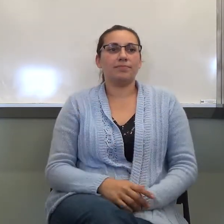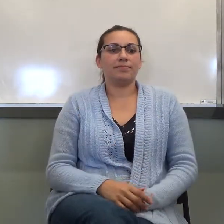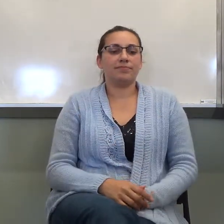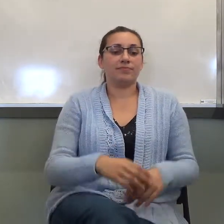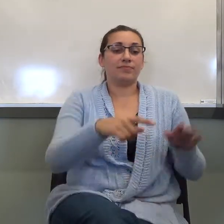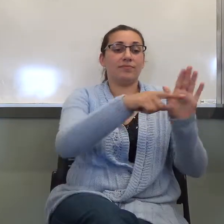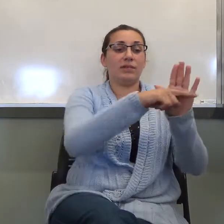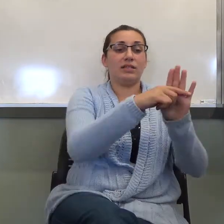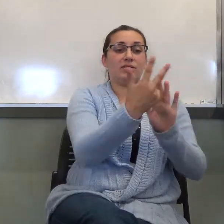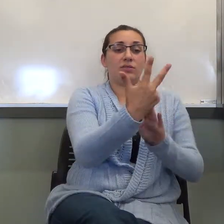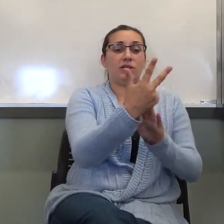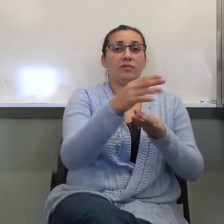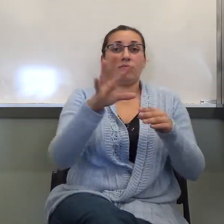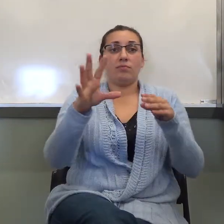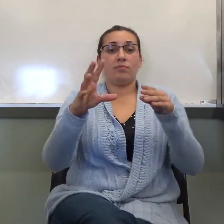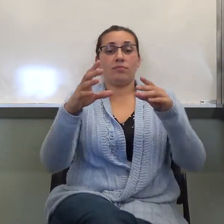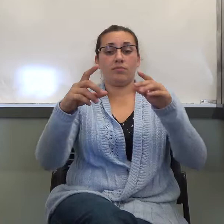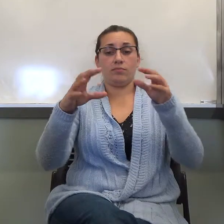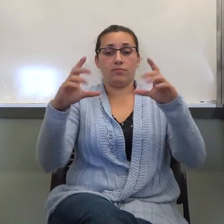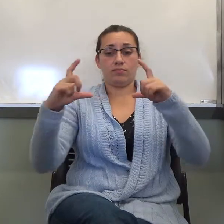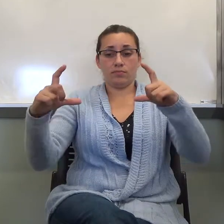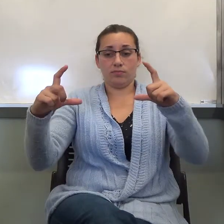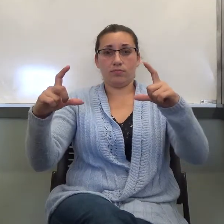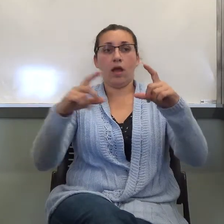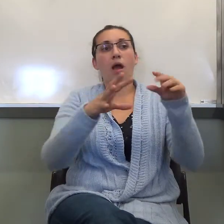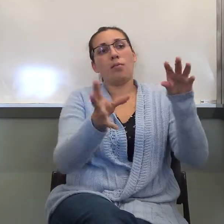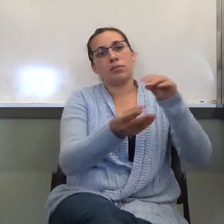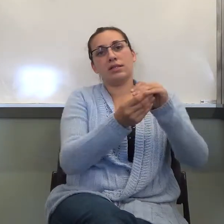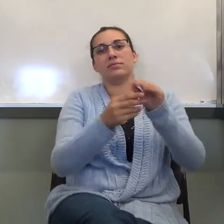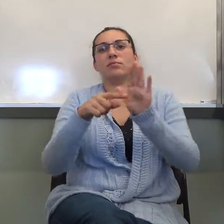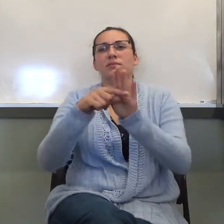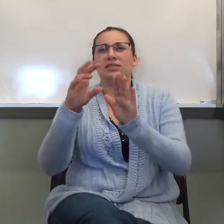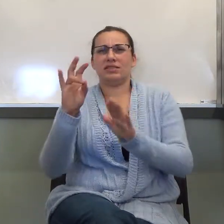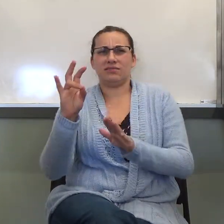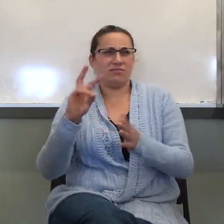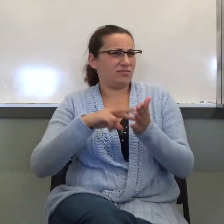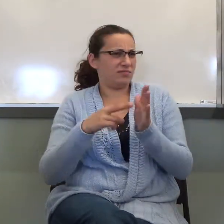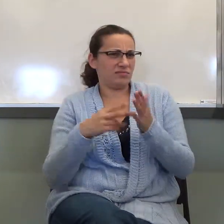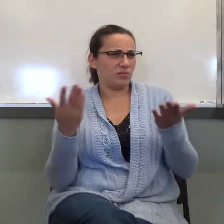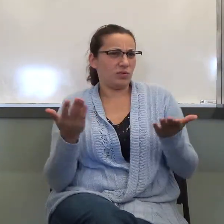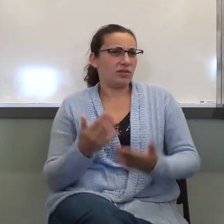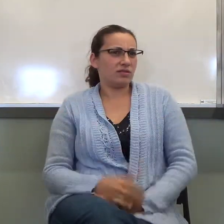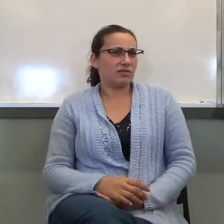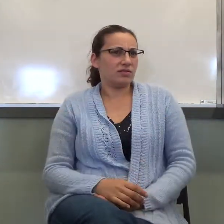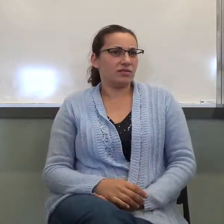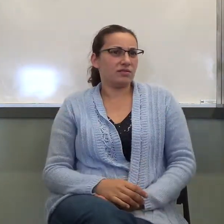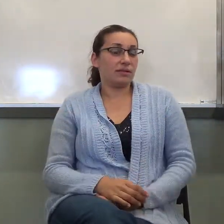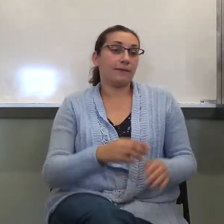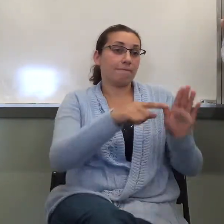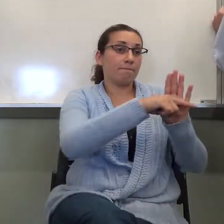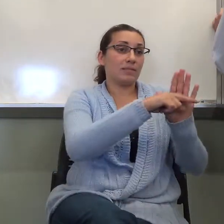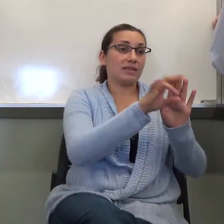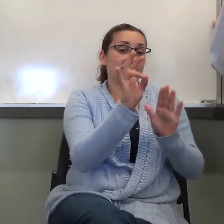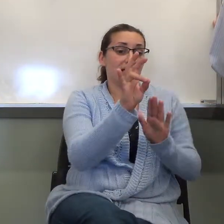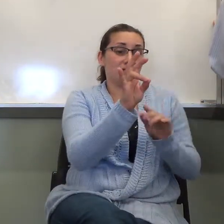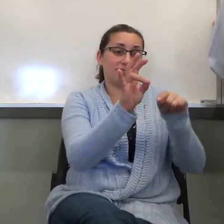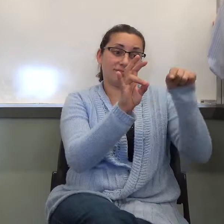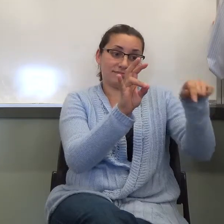3 plus a minus 7. Now, what on earth does that mean? Well, minus 7 is way back over here, so we'll start at